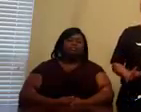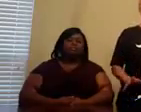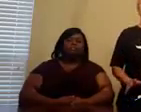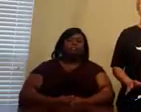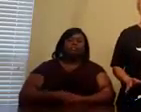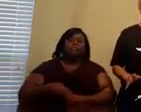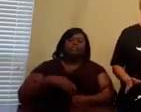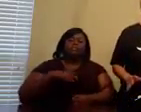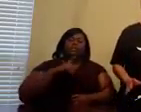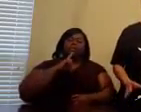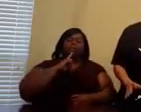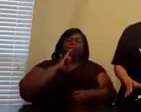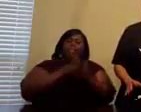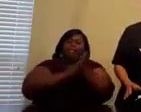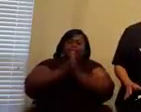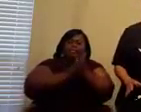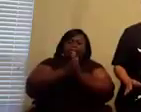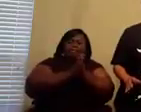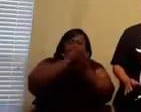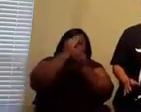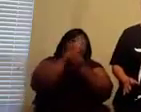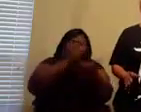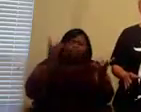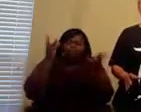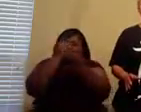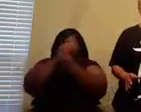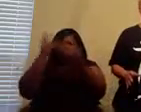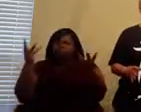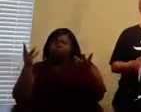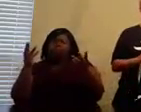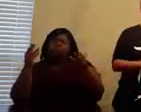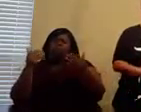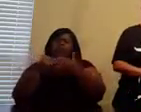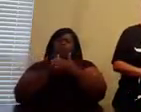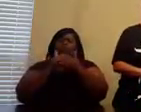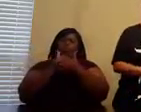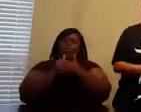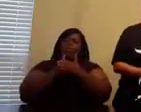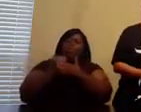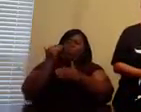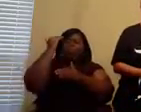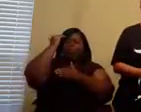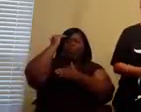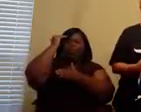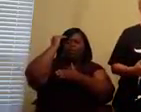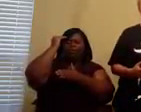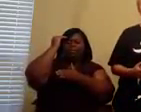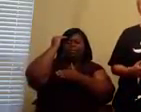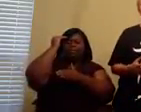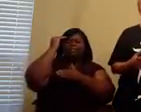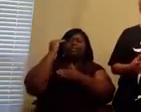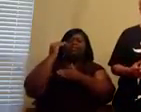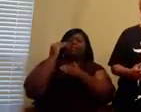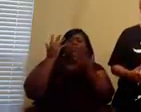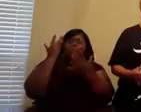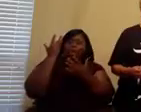I'm very passionate about this awareness campaign that we have because thousands of women are